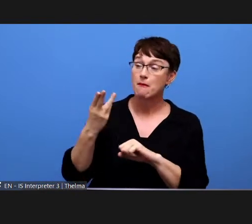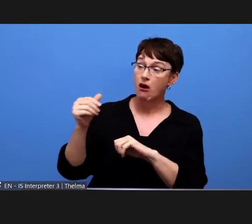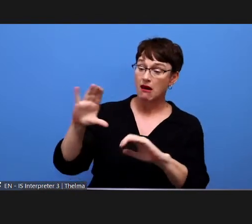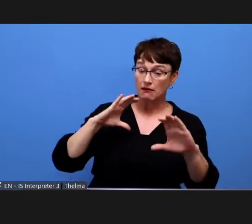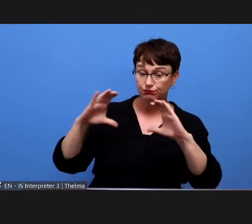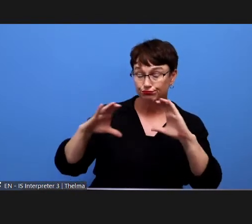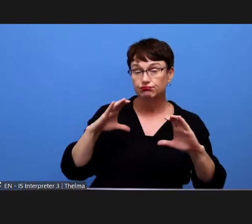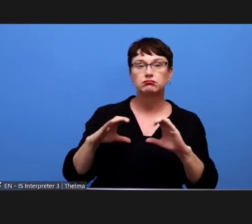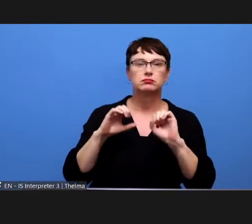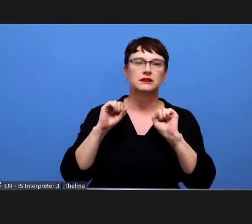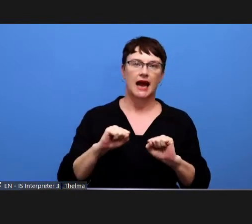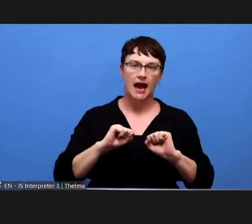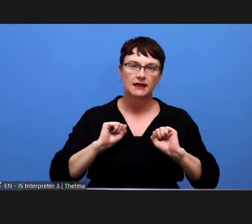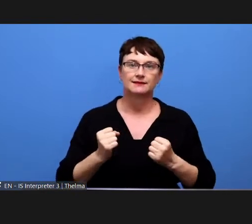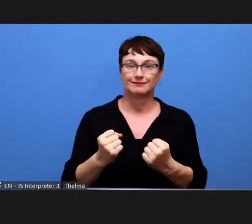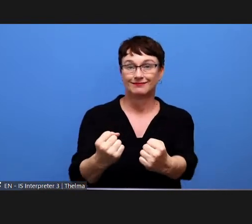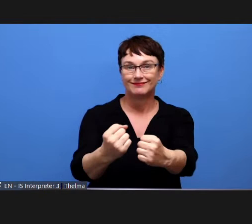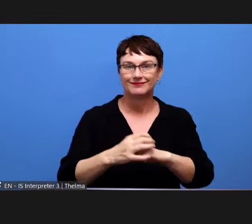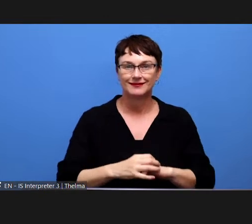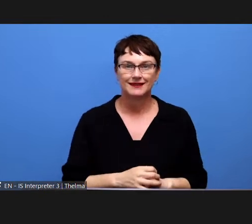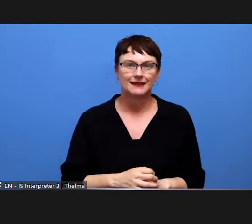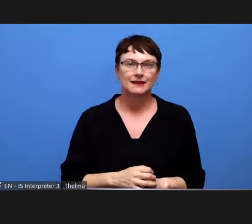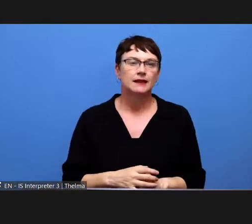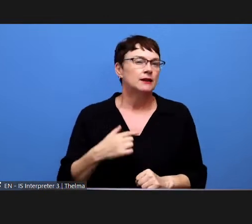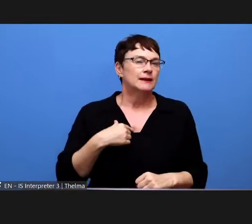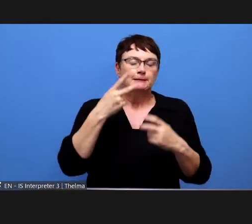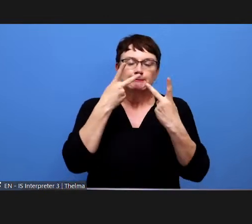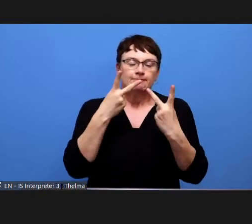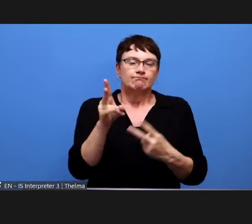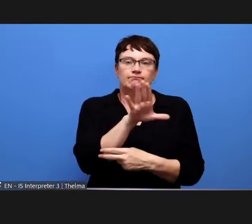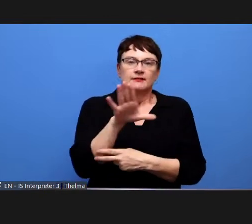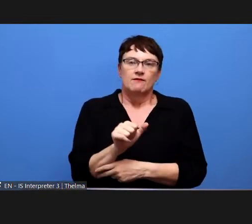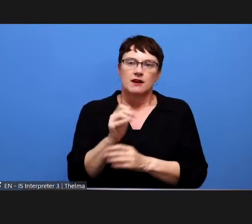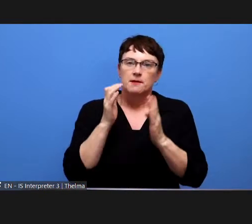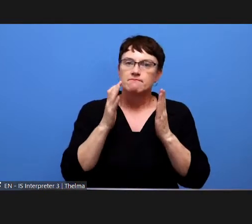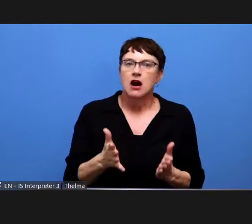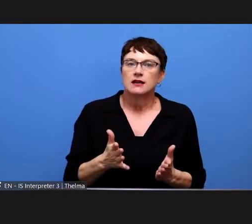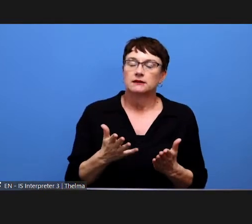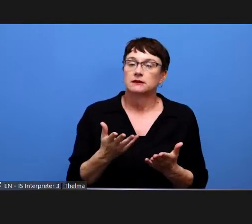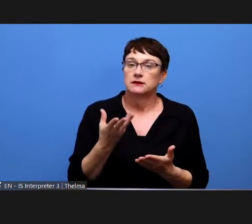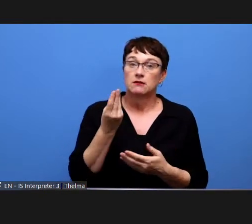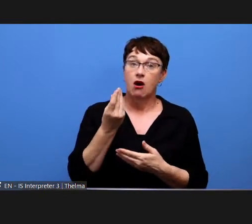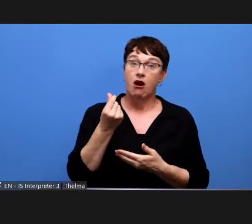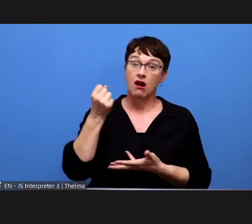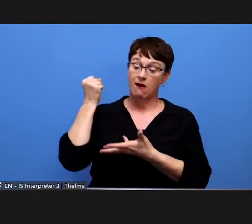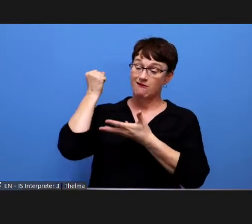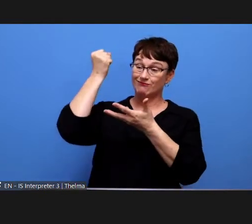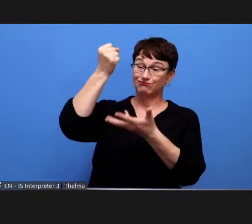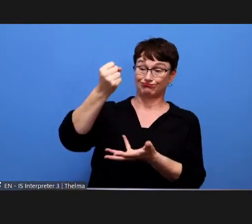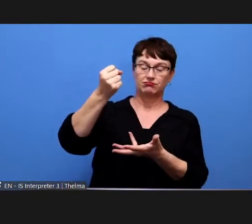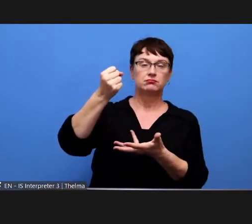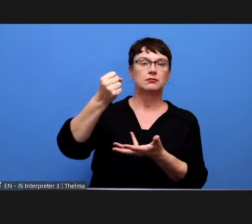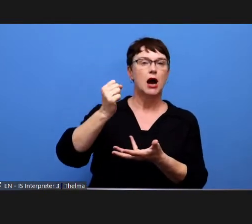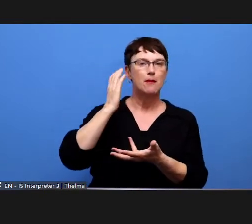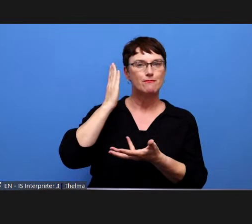resource mobilization. And when we do all these things, we're doing it about giving access